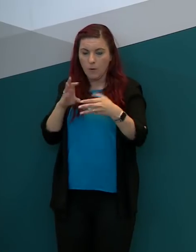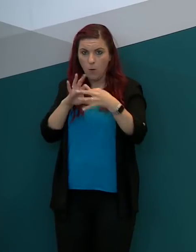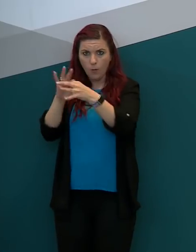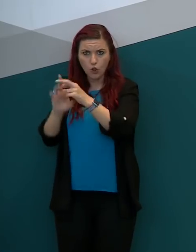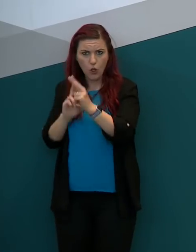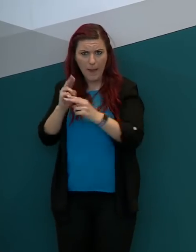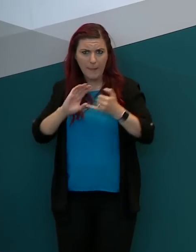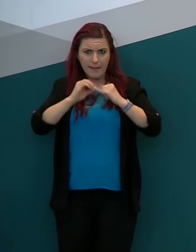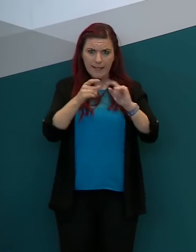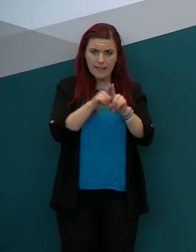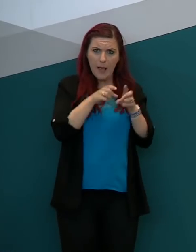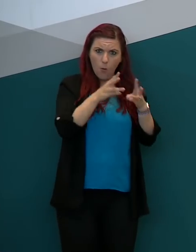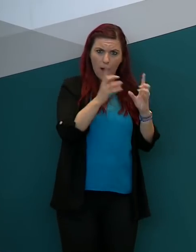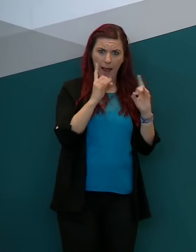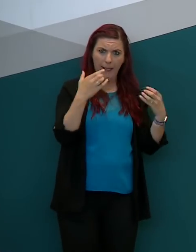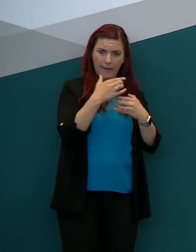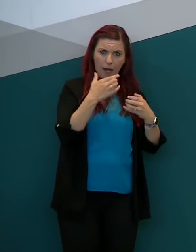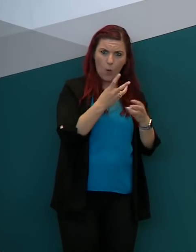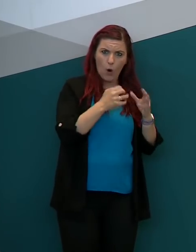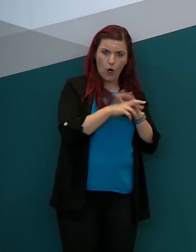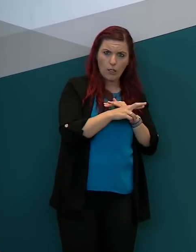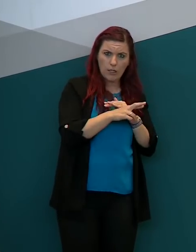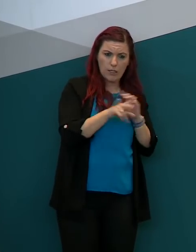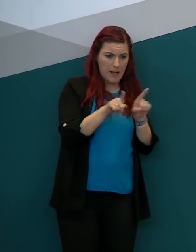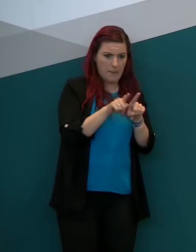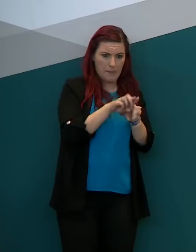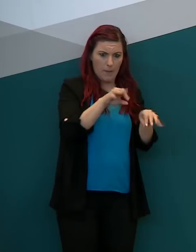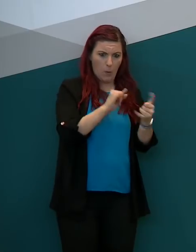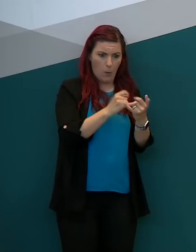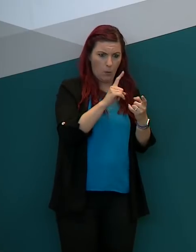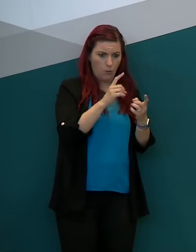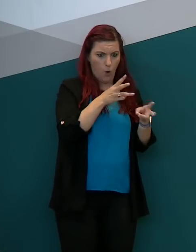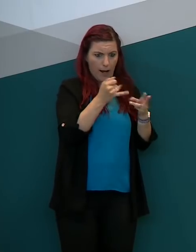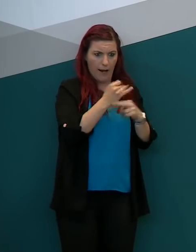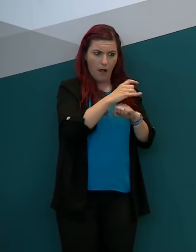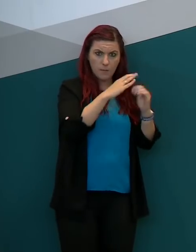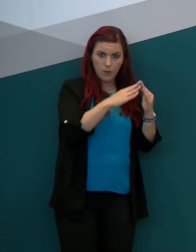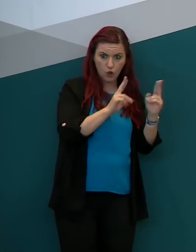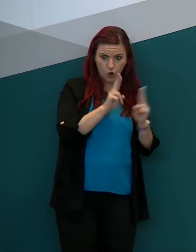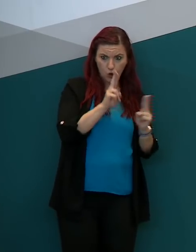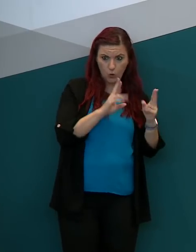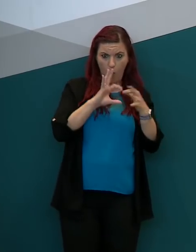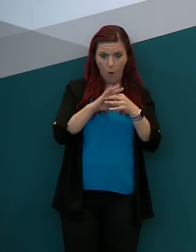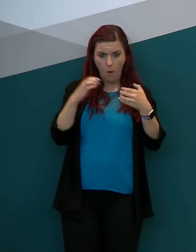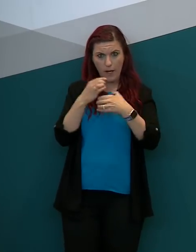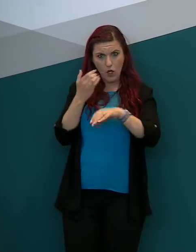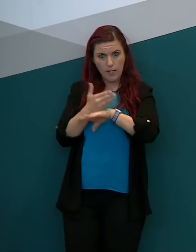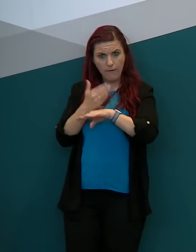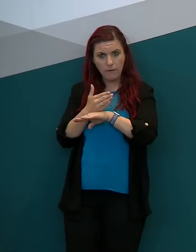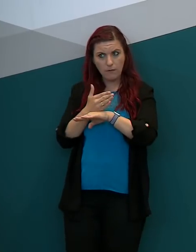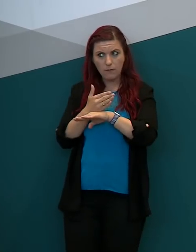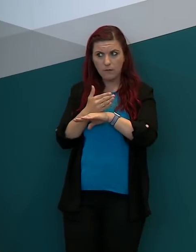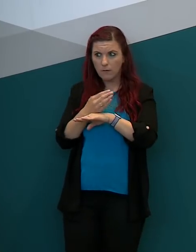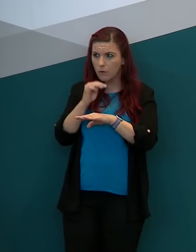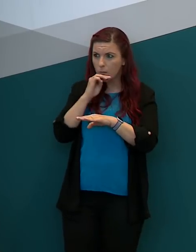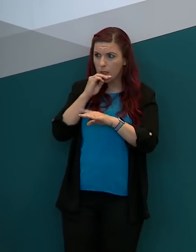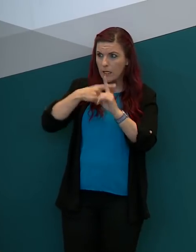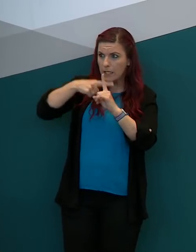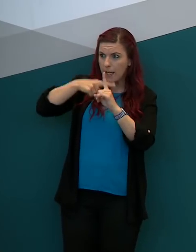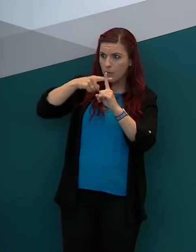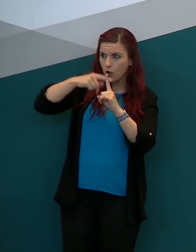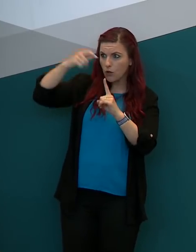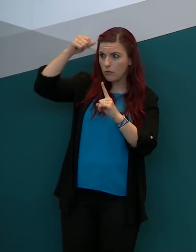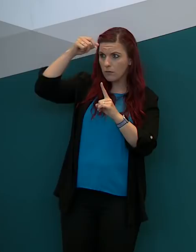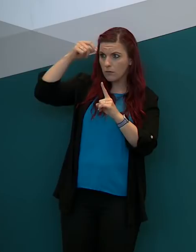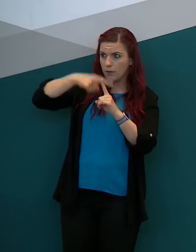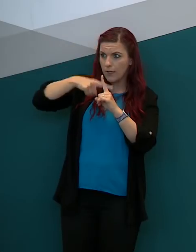proper word is, as people are when they go into hospitals, as I understand it, workers? Are you talking now about temperature screening? Yeah, sorry,